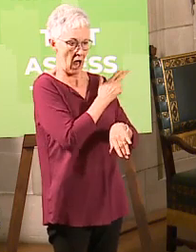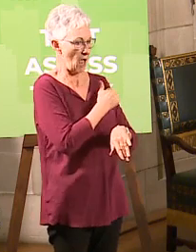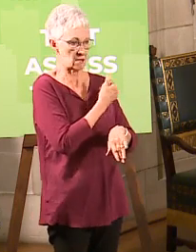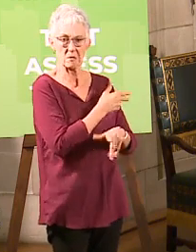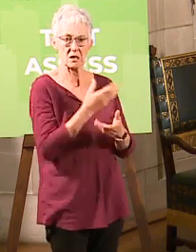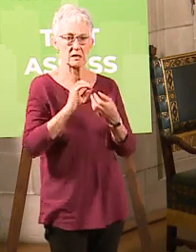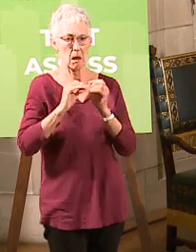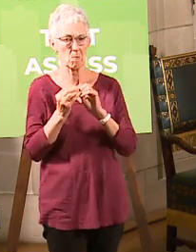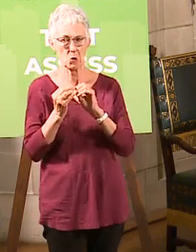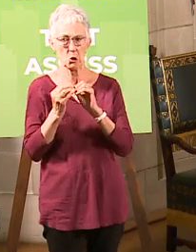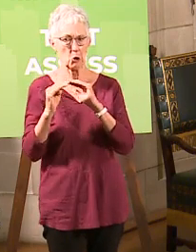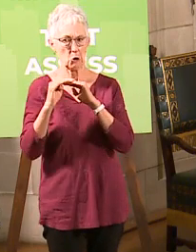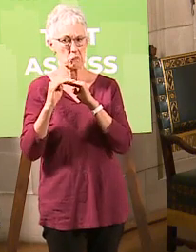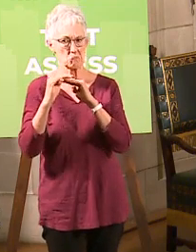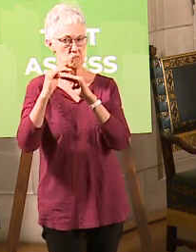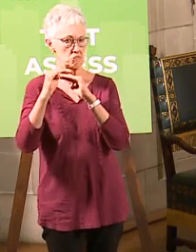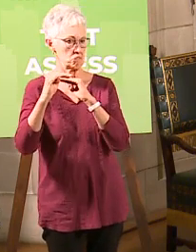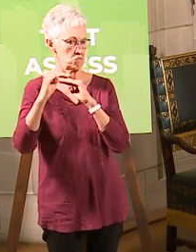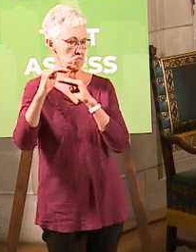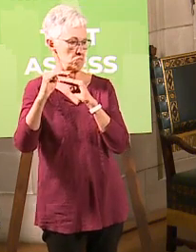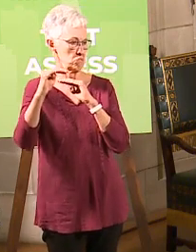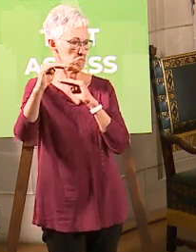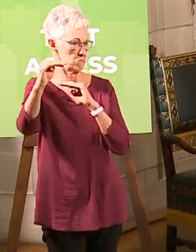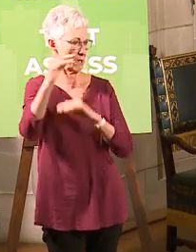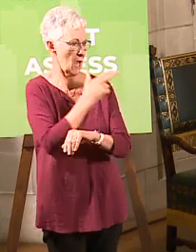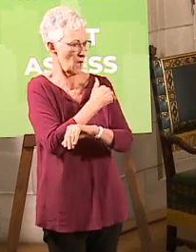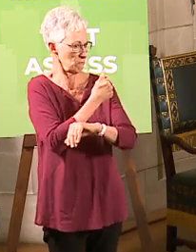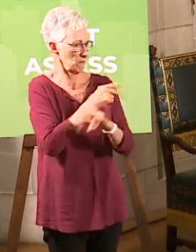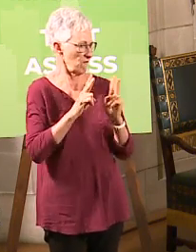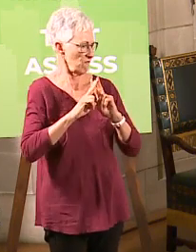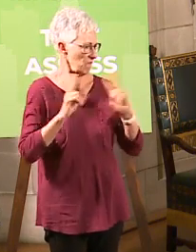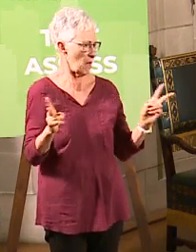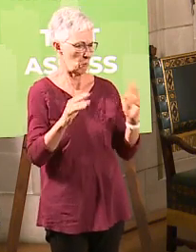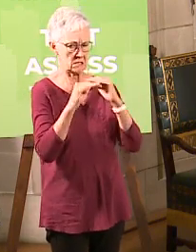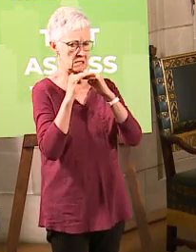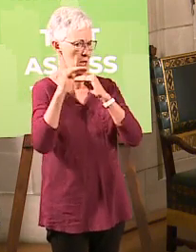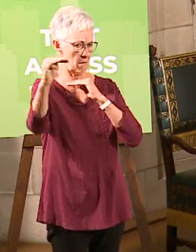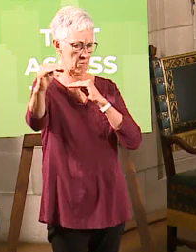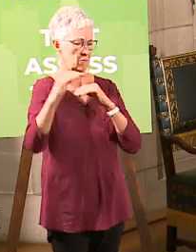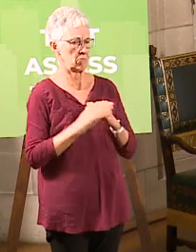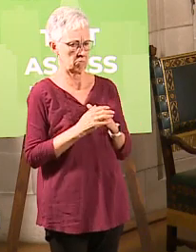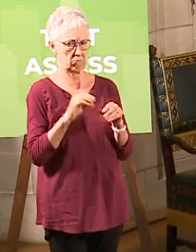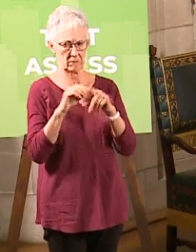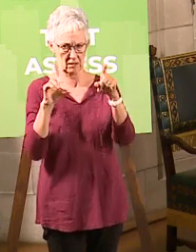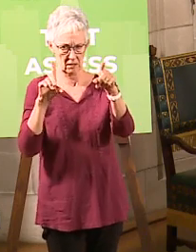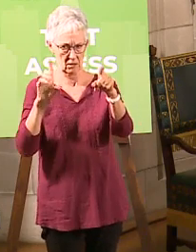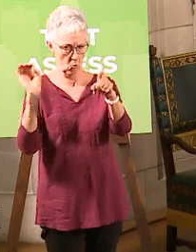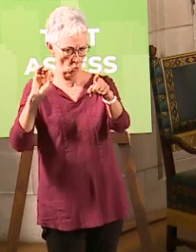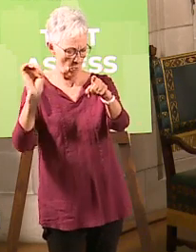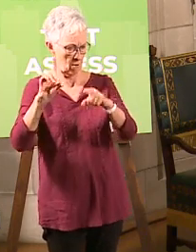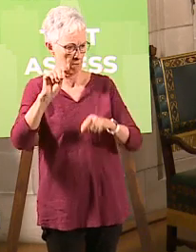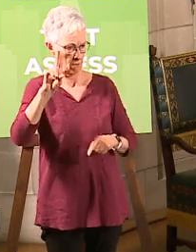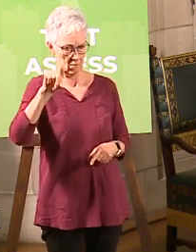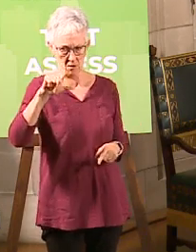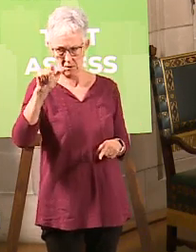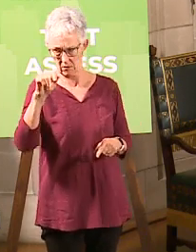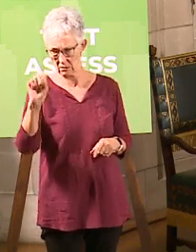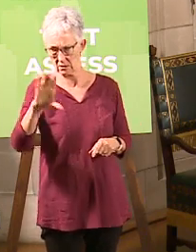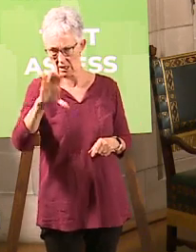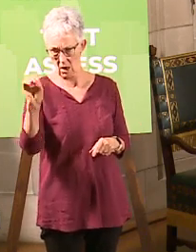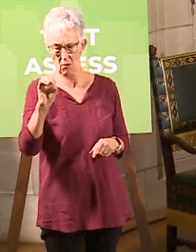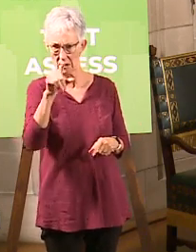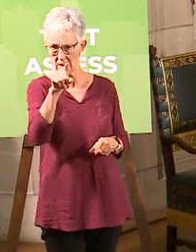beds, ICUs, beds, and ventilators. So reducing that requirement that hospitals have to keep from 30% down to 15%, we believe